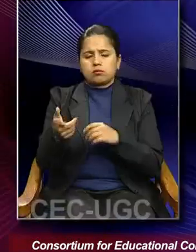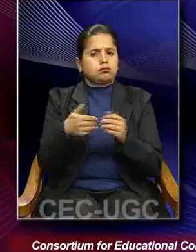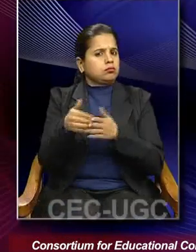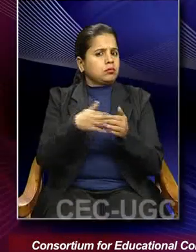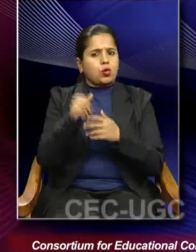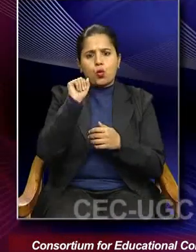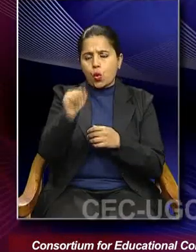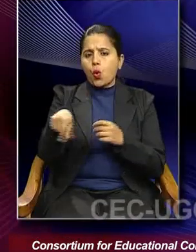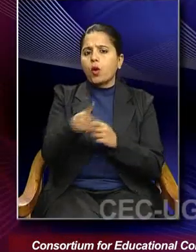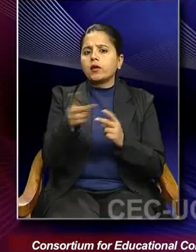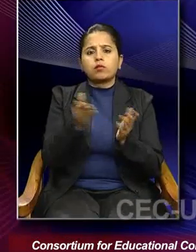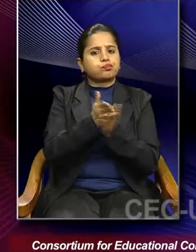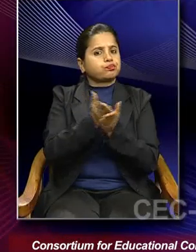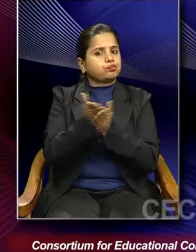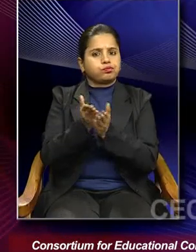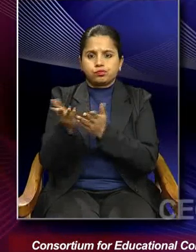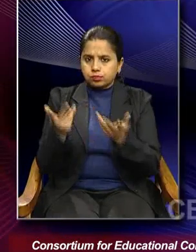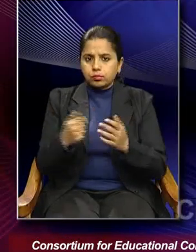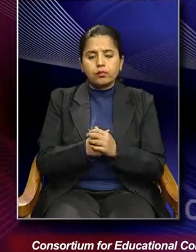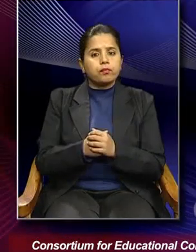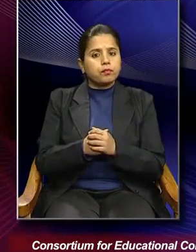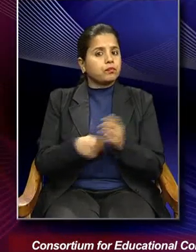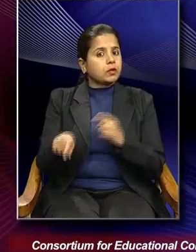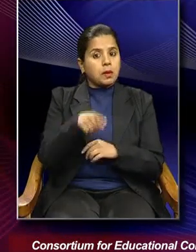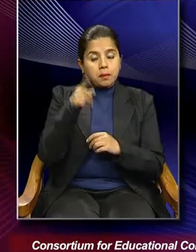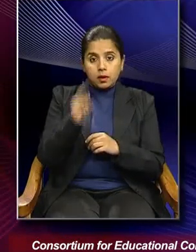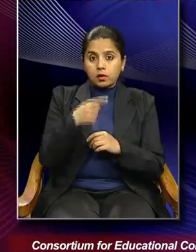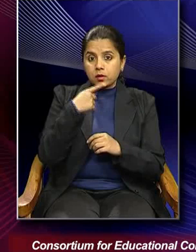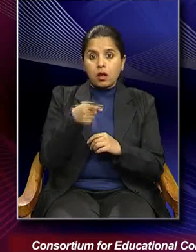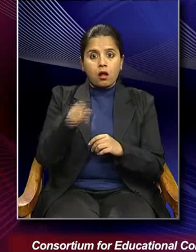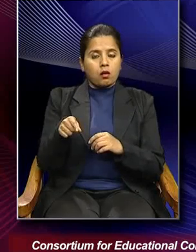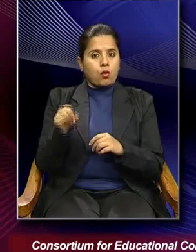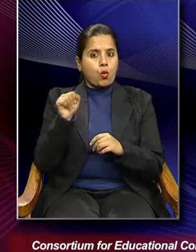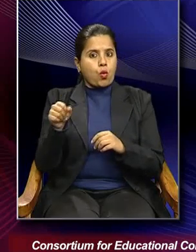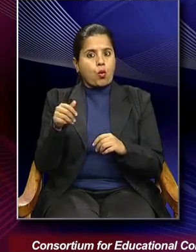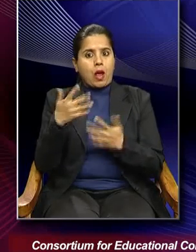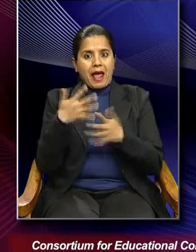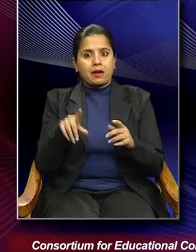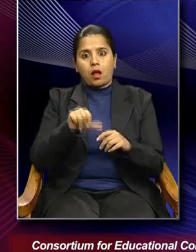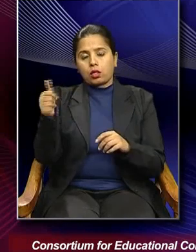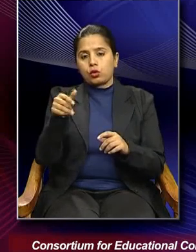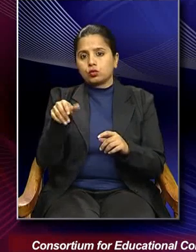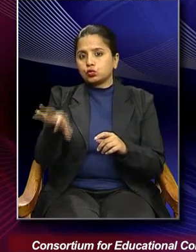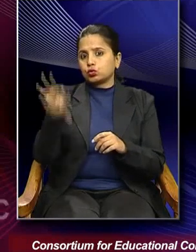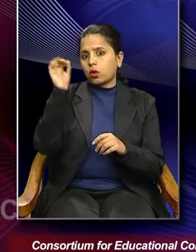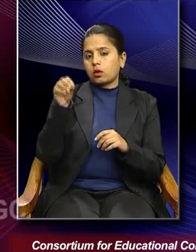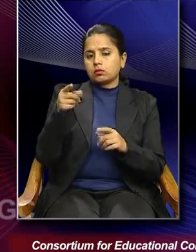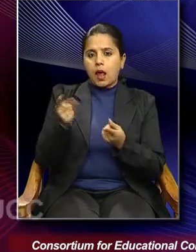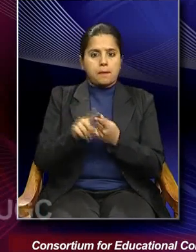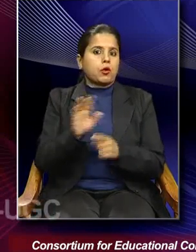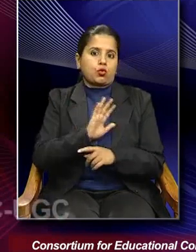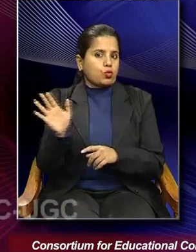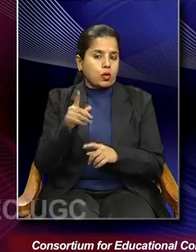their alternatives. So, they should not be affected by any other choice. If